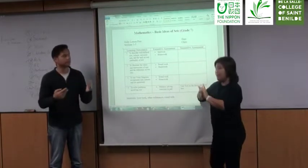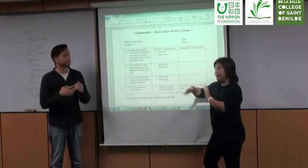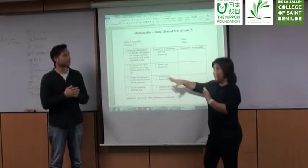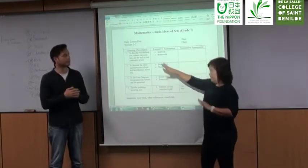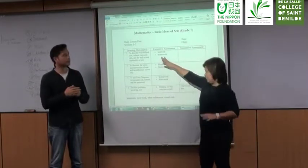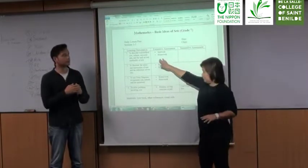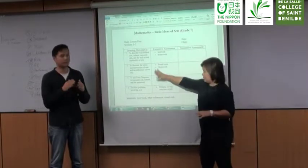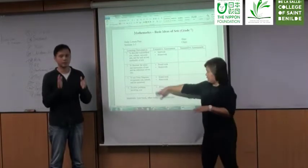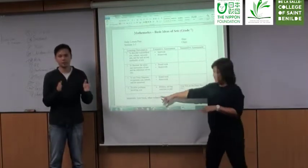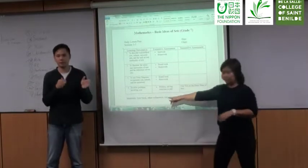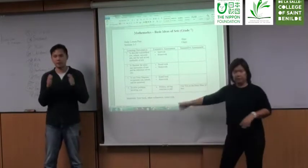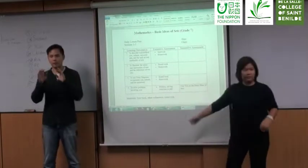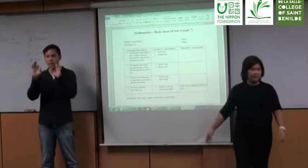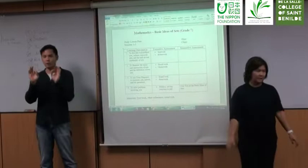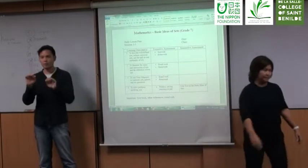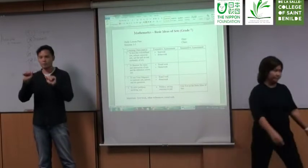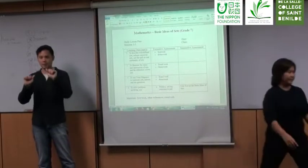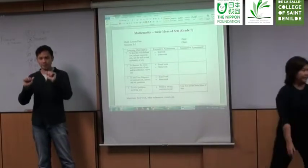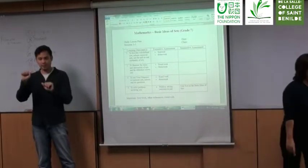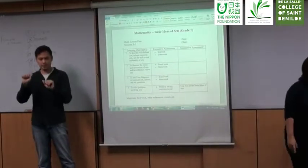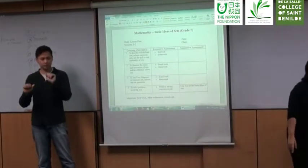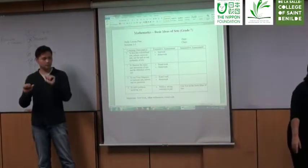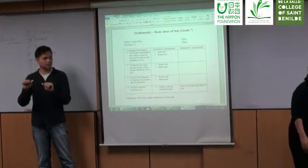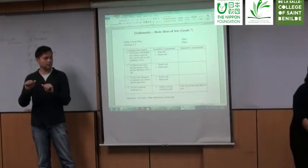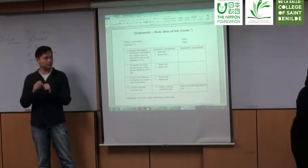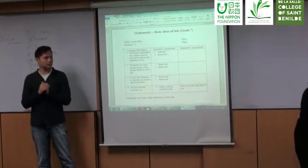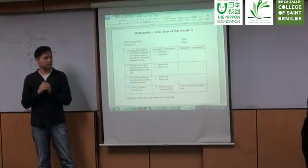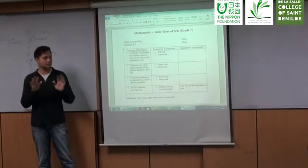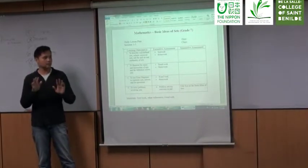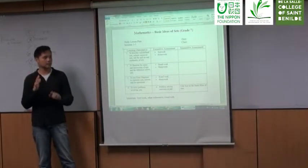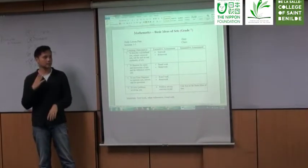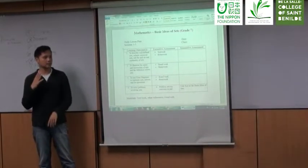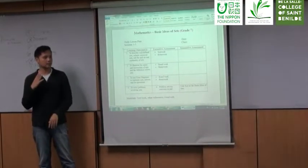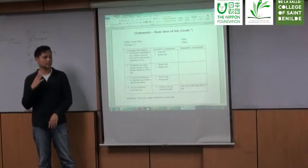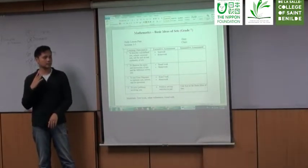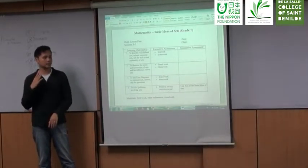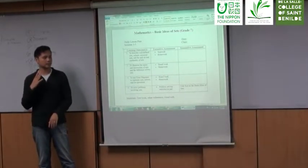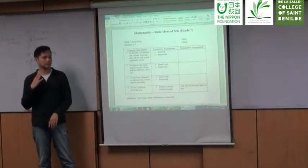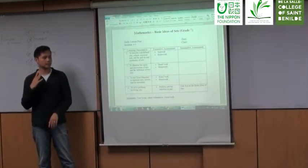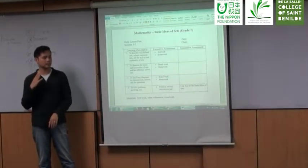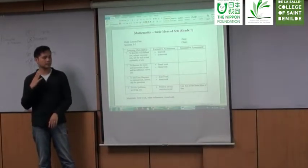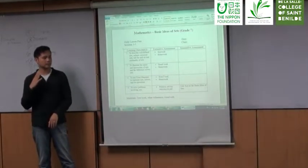assessment. But yung the first, okay.